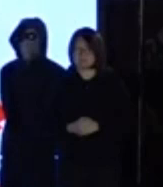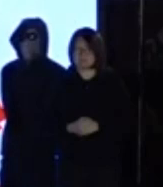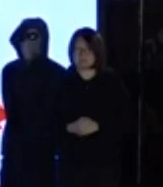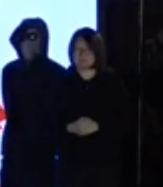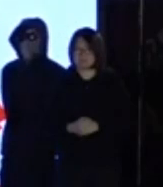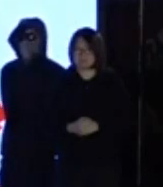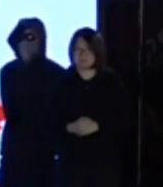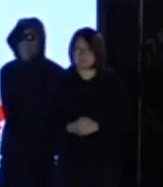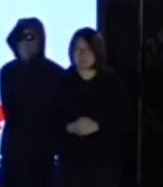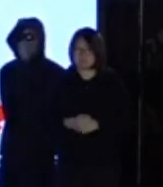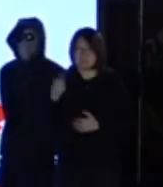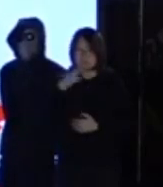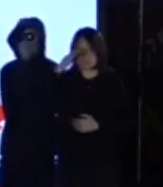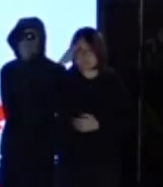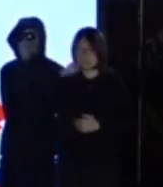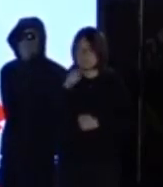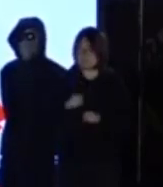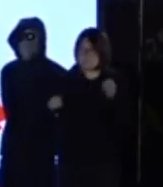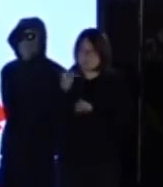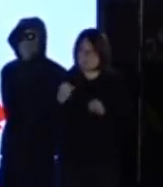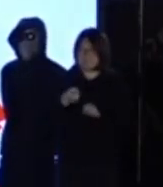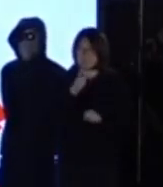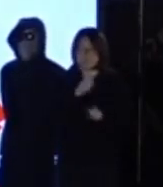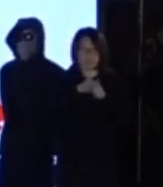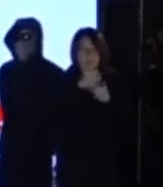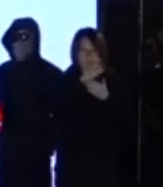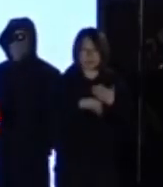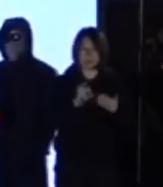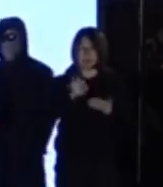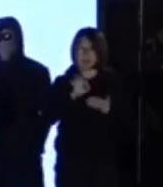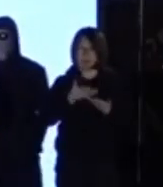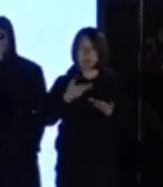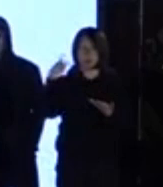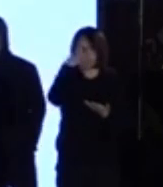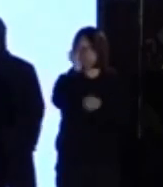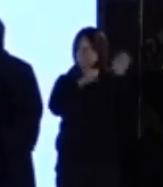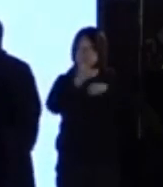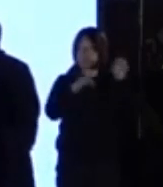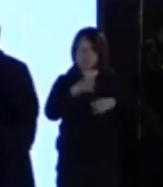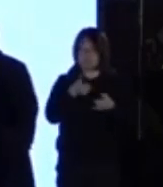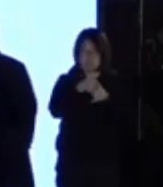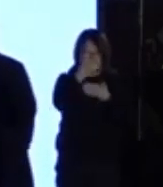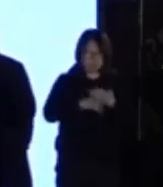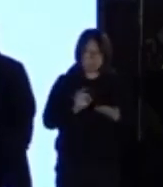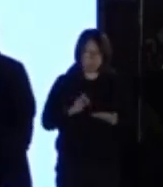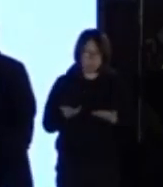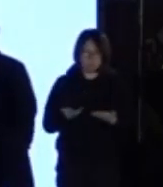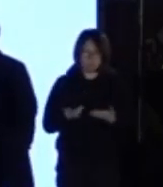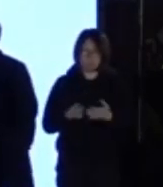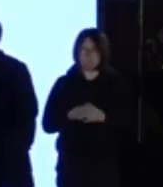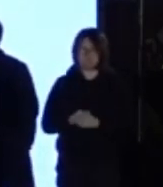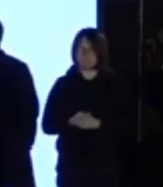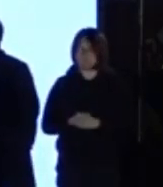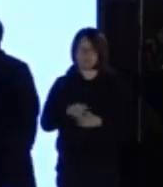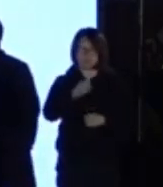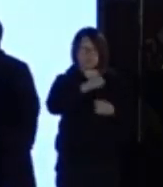and ethical codes of conduct, firing tear gas into densely populated and closed-off areas, forming an